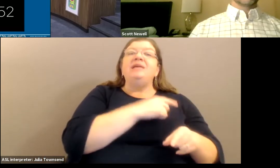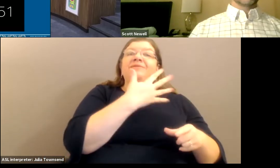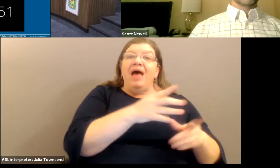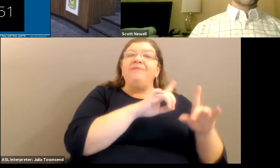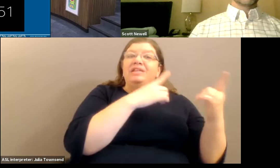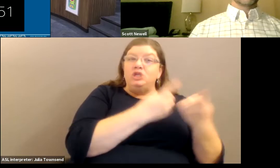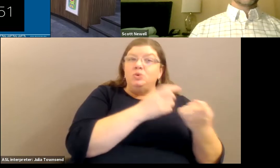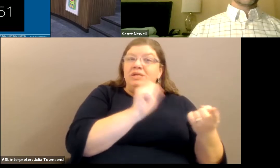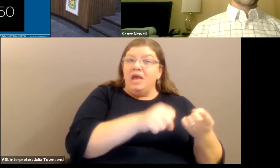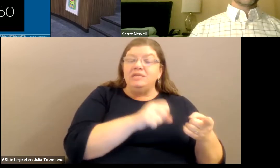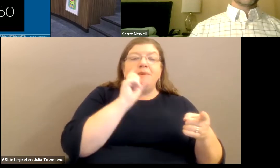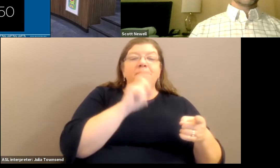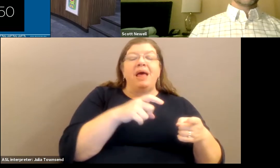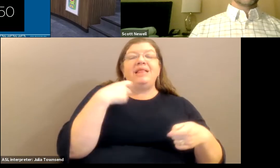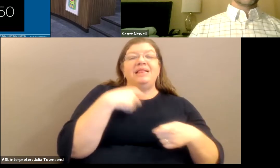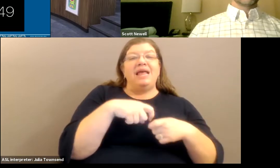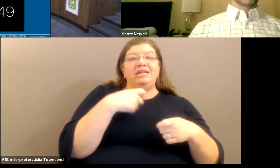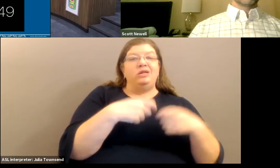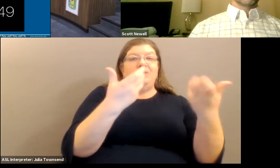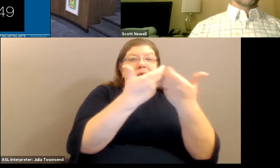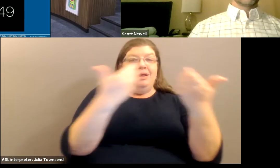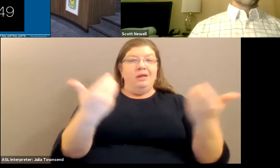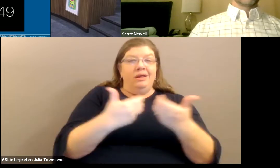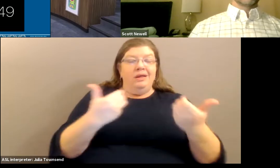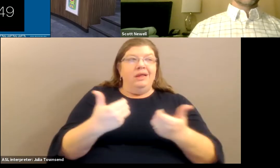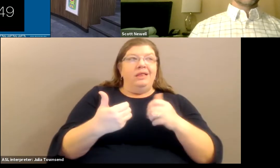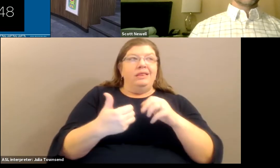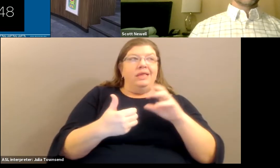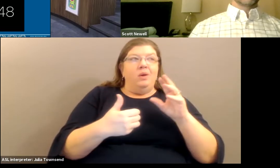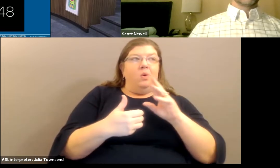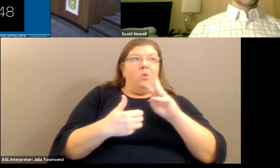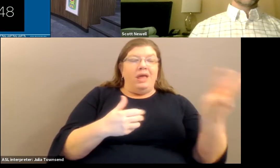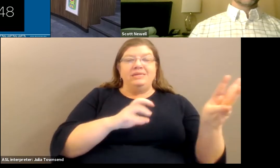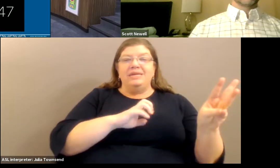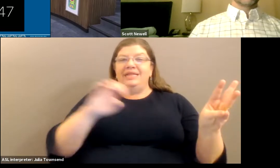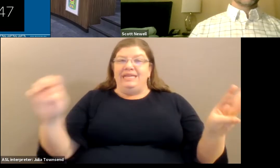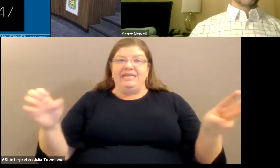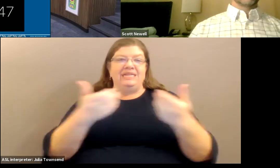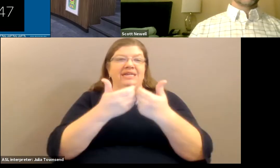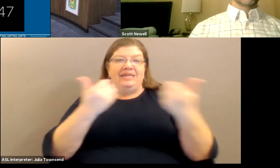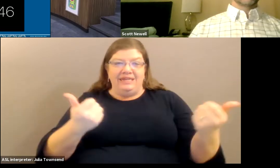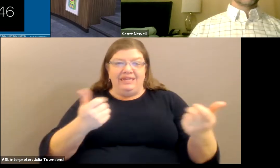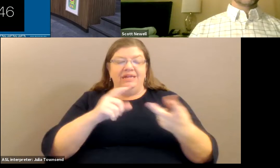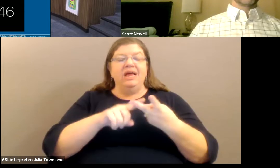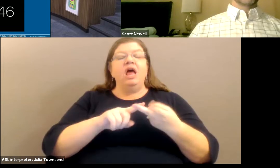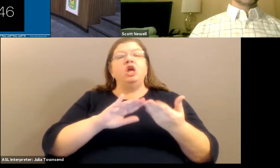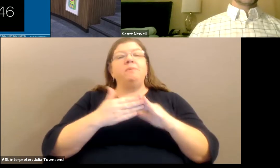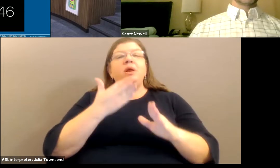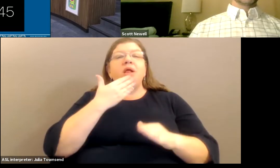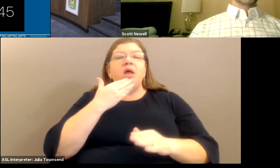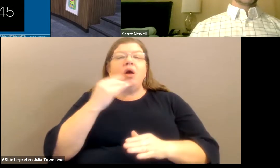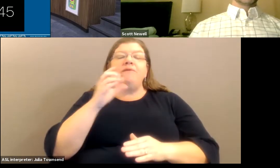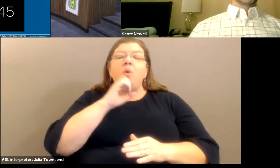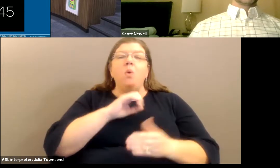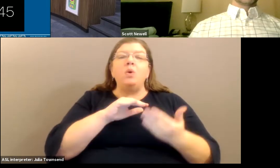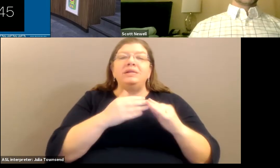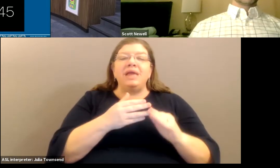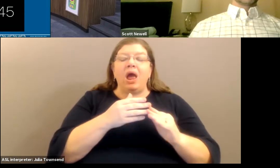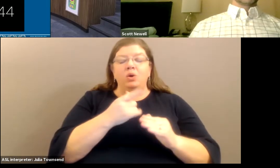divides up the Latino community with the East Side and West Side. It also divides the community of color in Old Town Goleta and Isla